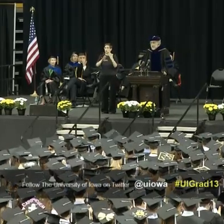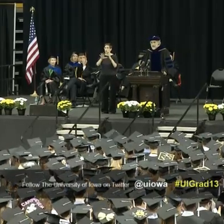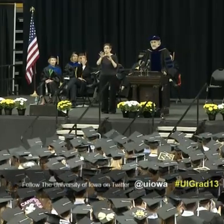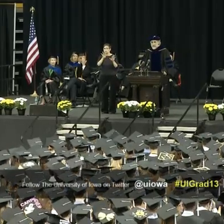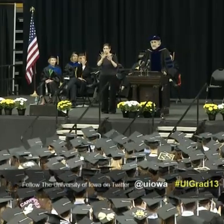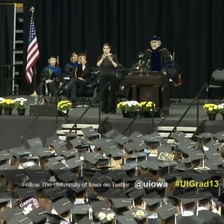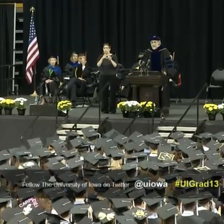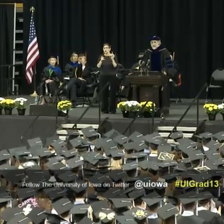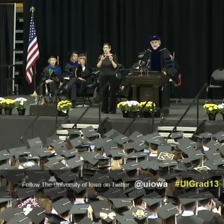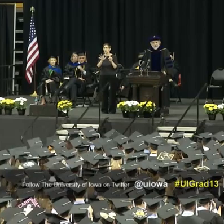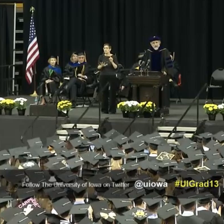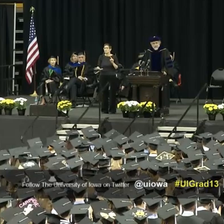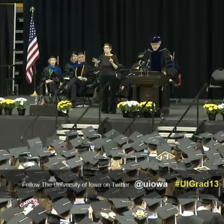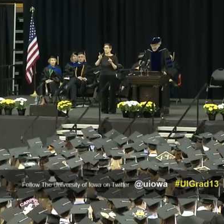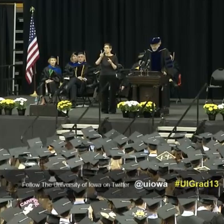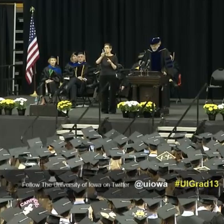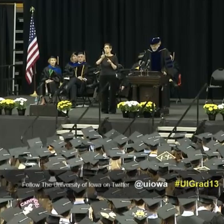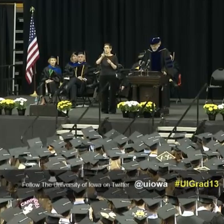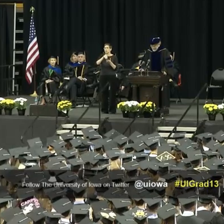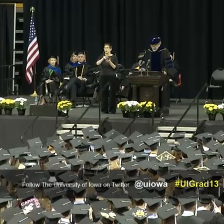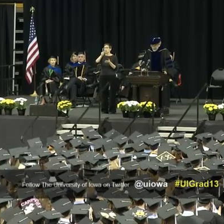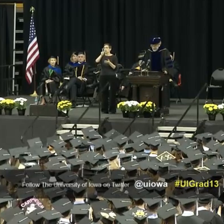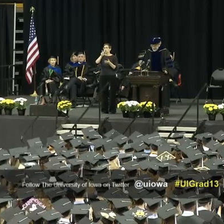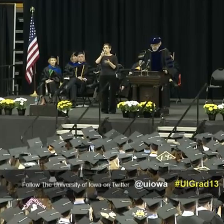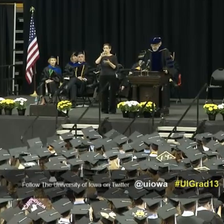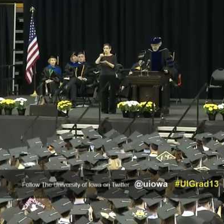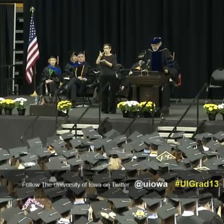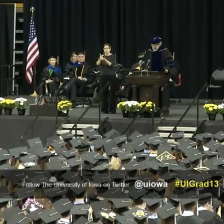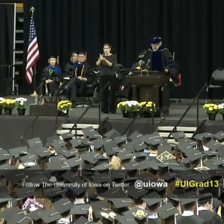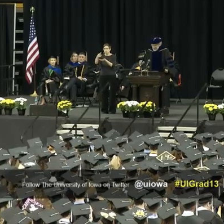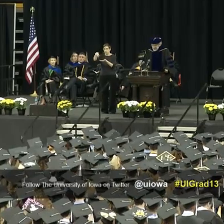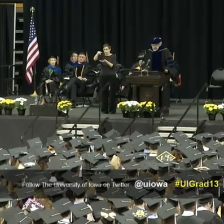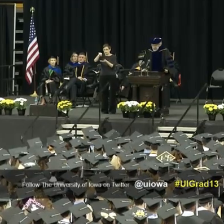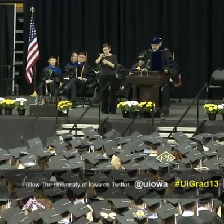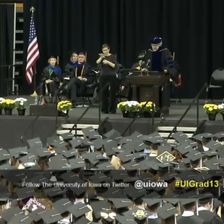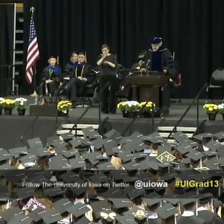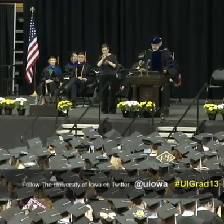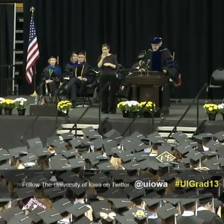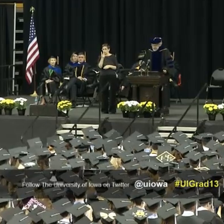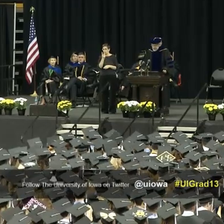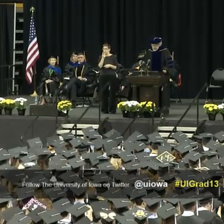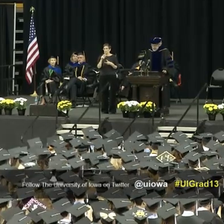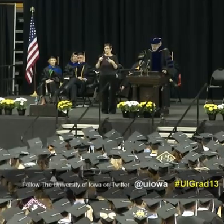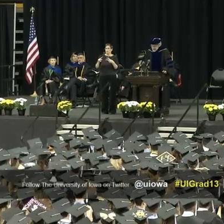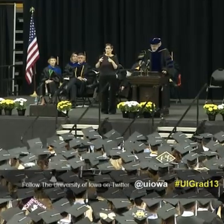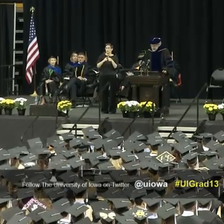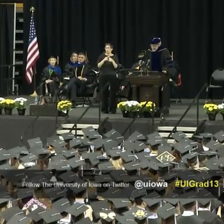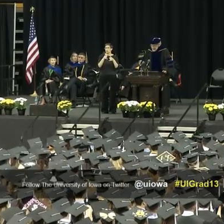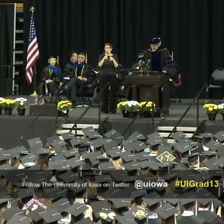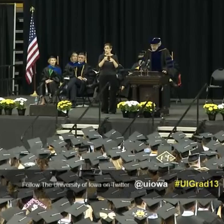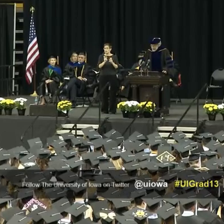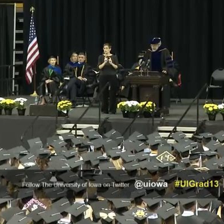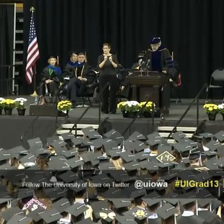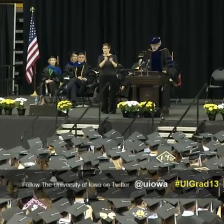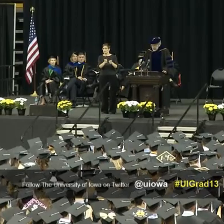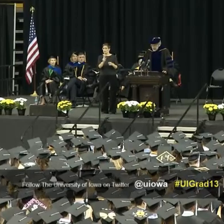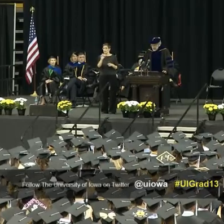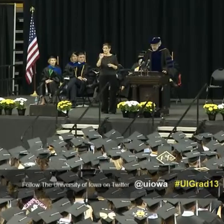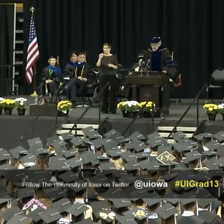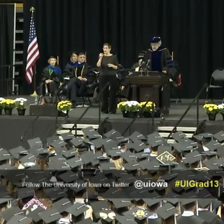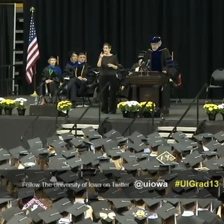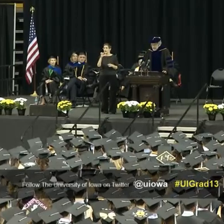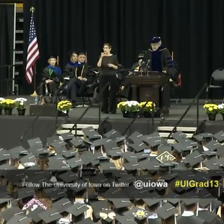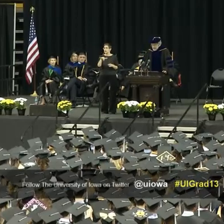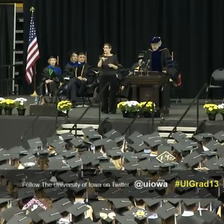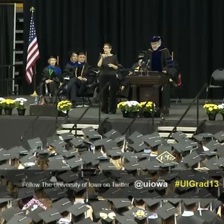over 2,200 graduates. This year's first prize was awarded to Ashley Nicole Yoder,